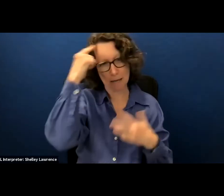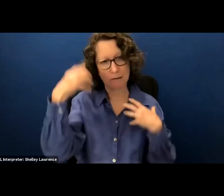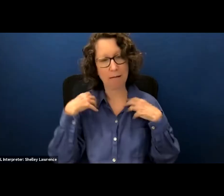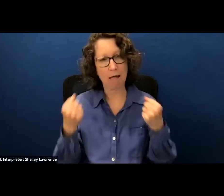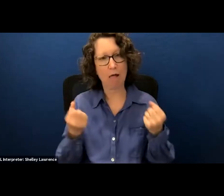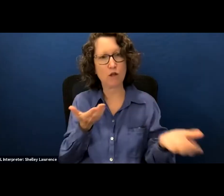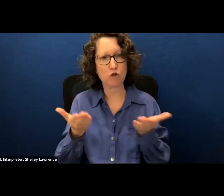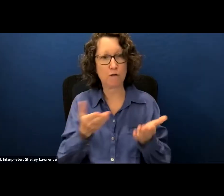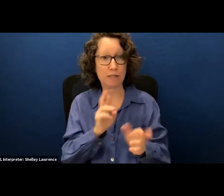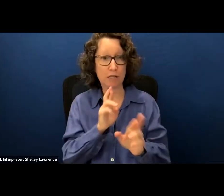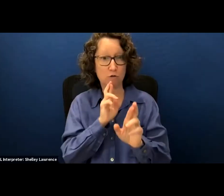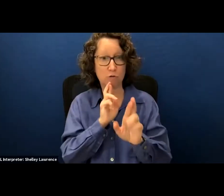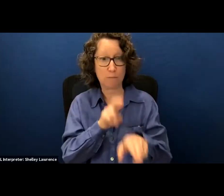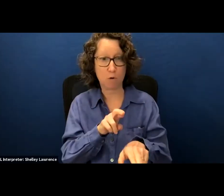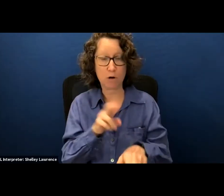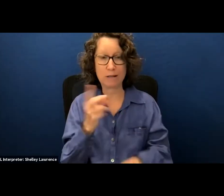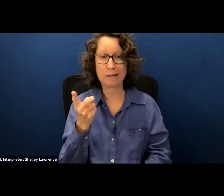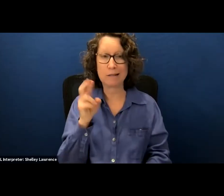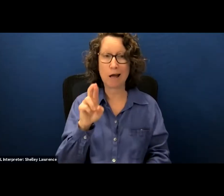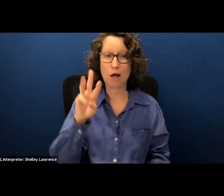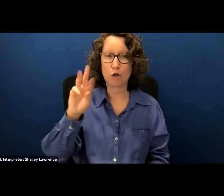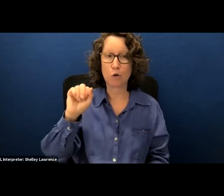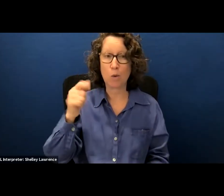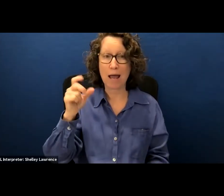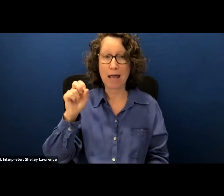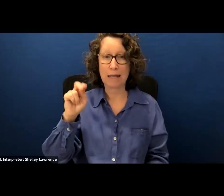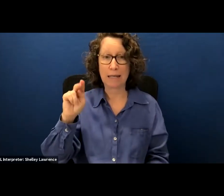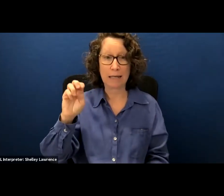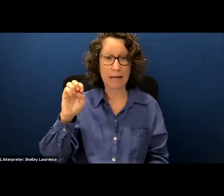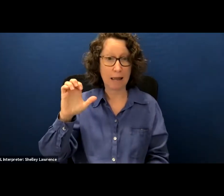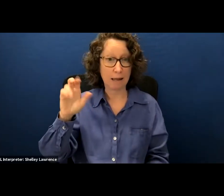report. Dr. Wageneck.